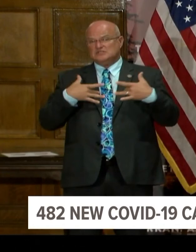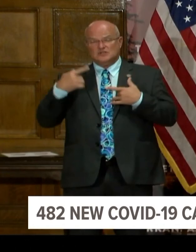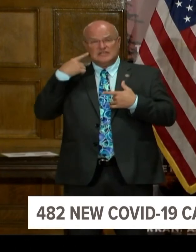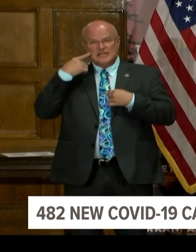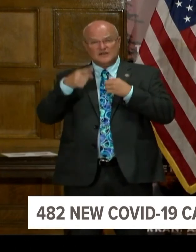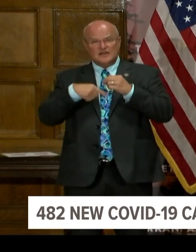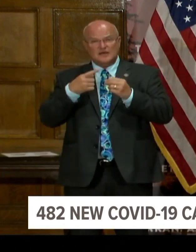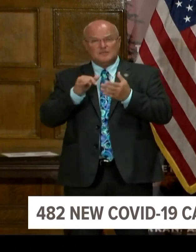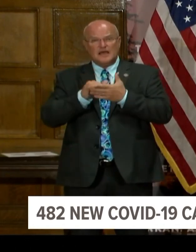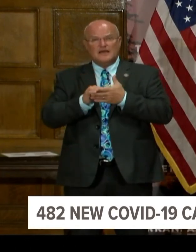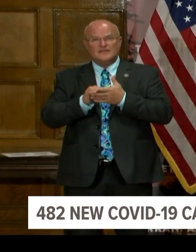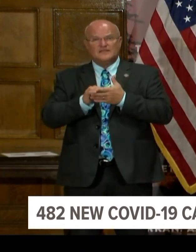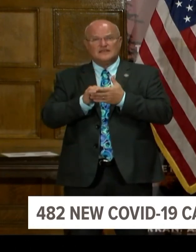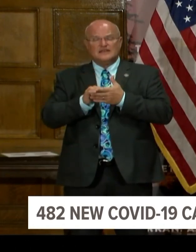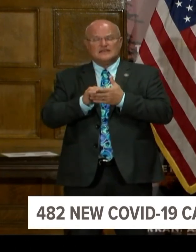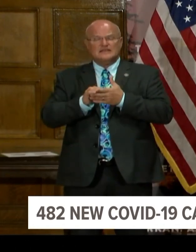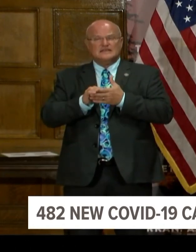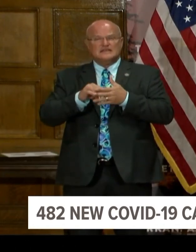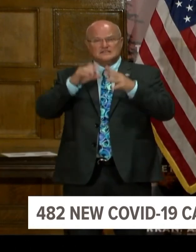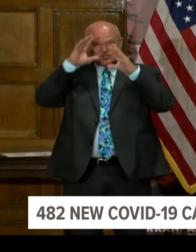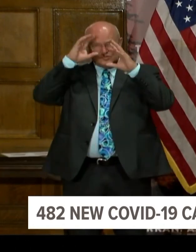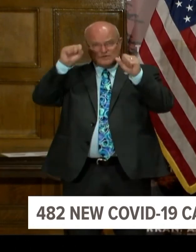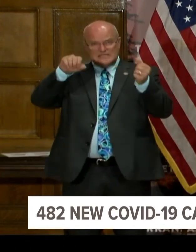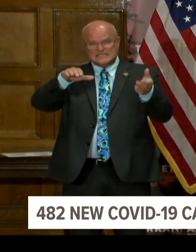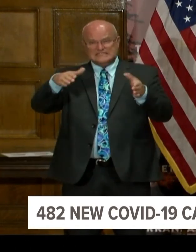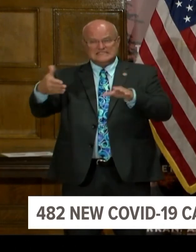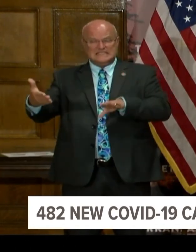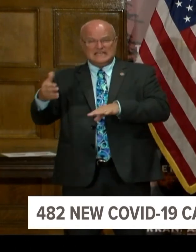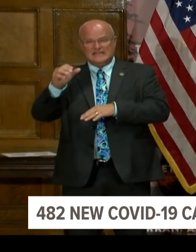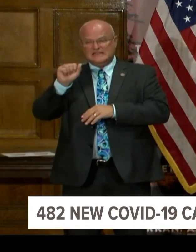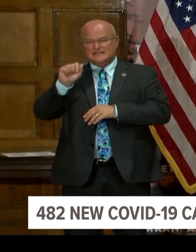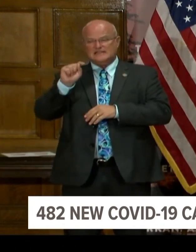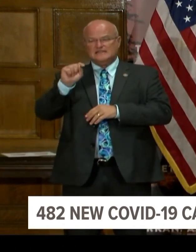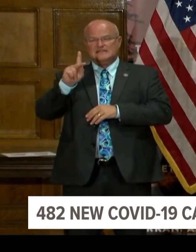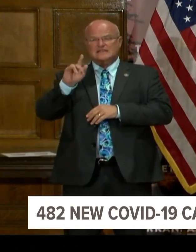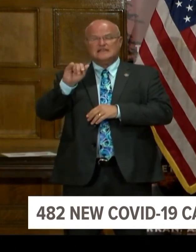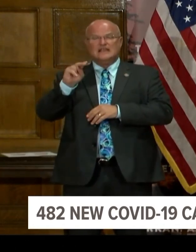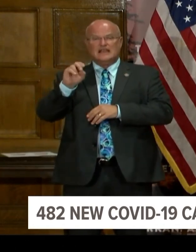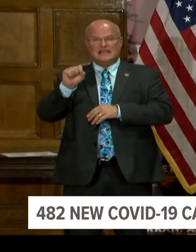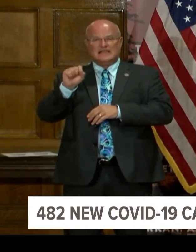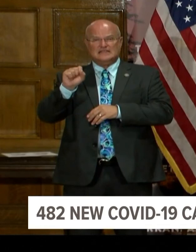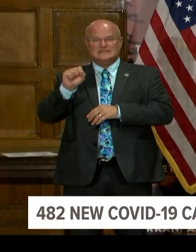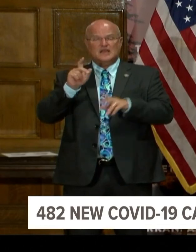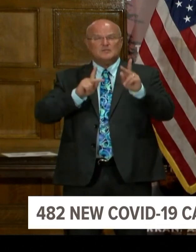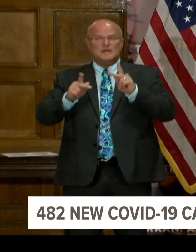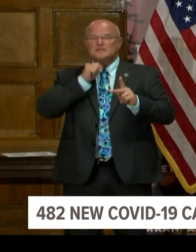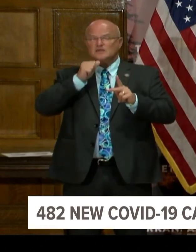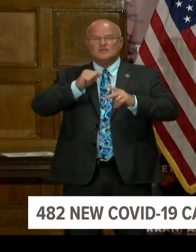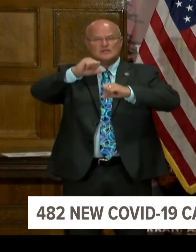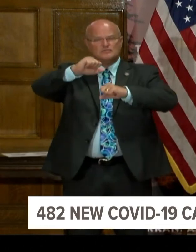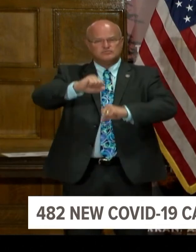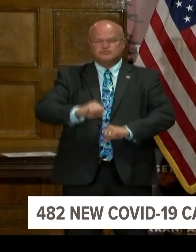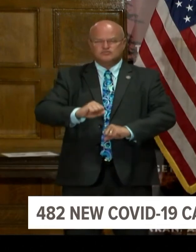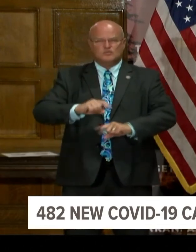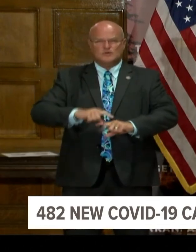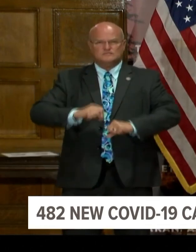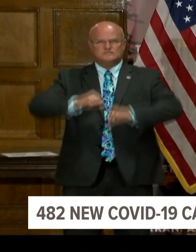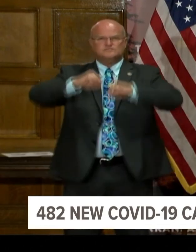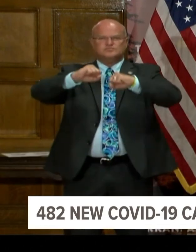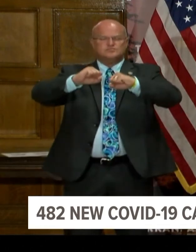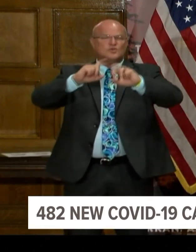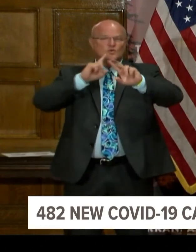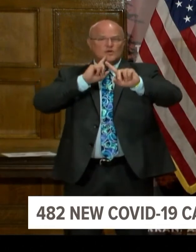hearing about the Atkins superintendent's death? You mentioned that people need to not let their guard down, but we're hearing reports